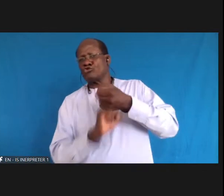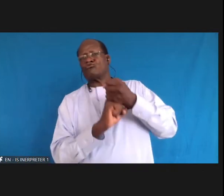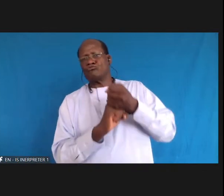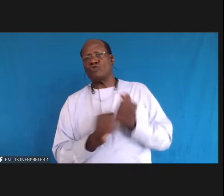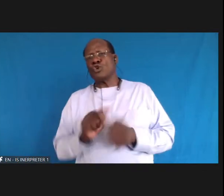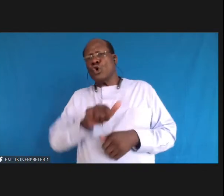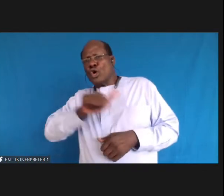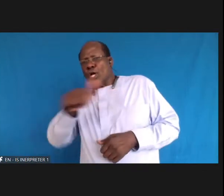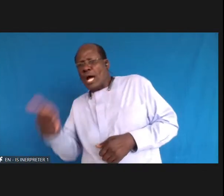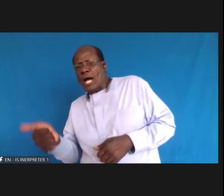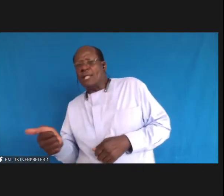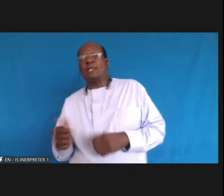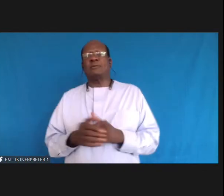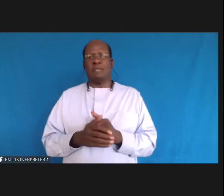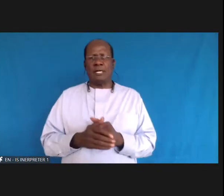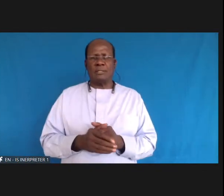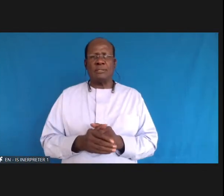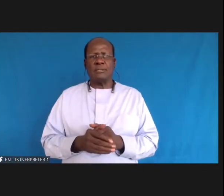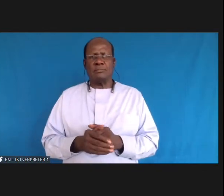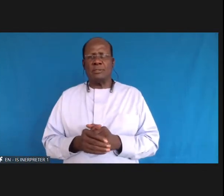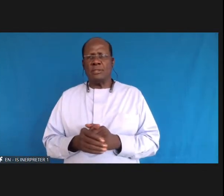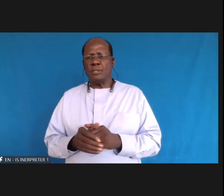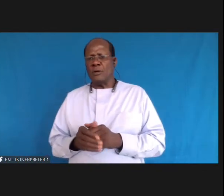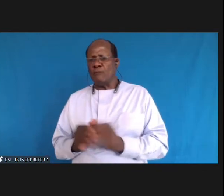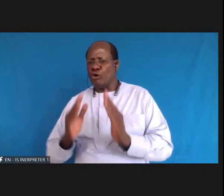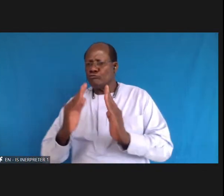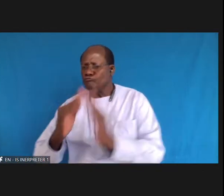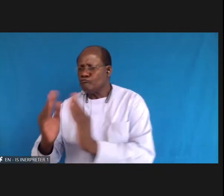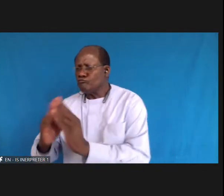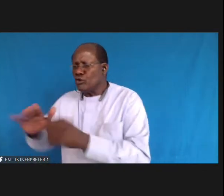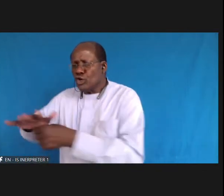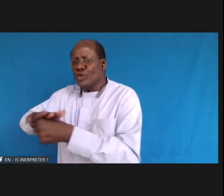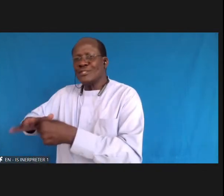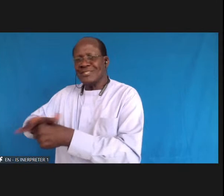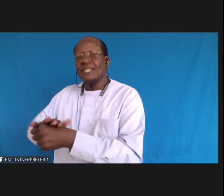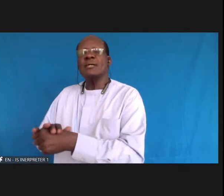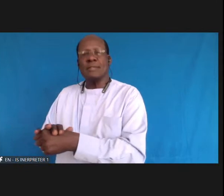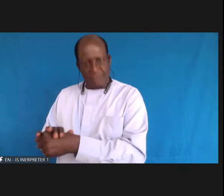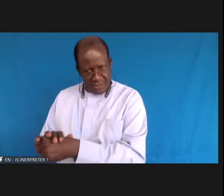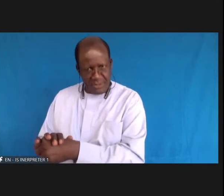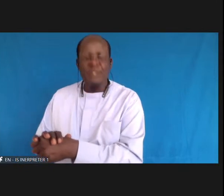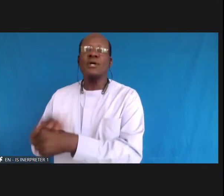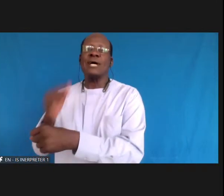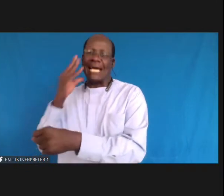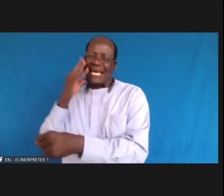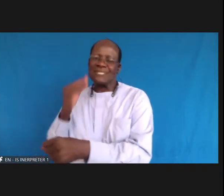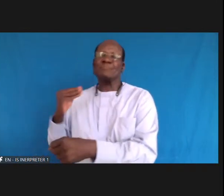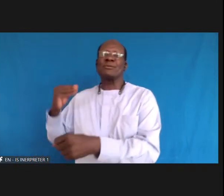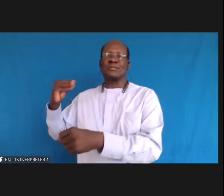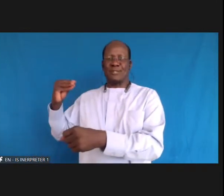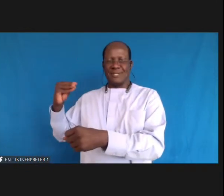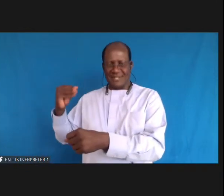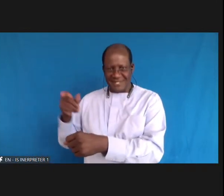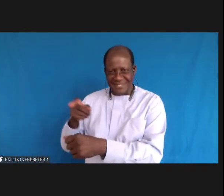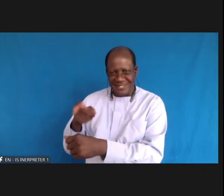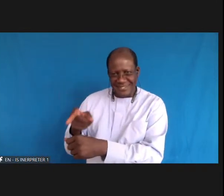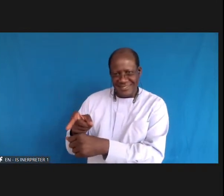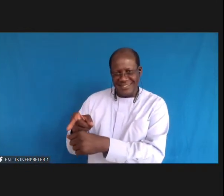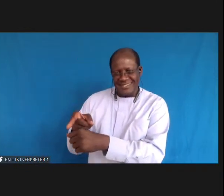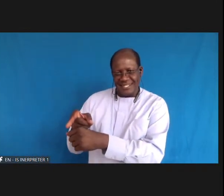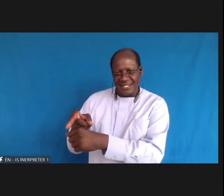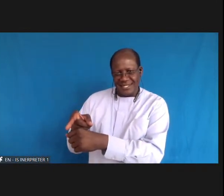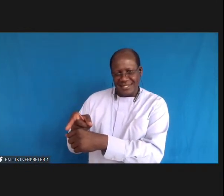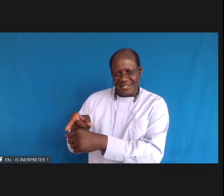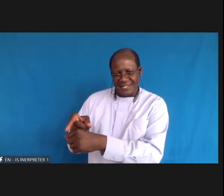and municipalities, because for this first experience was made by 4